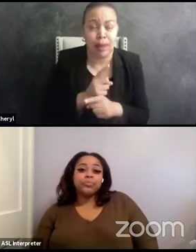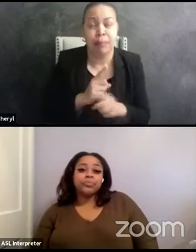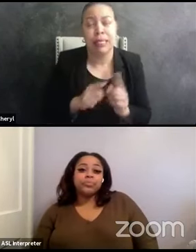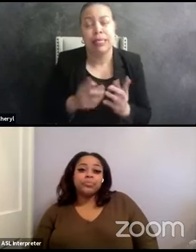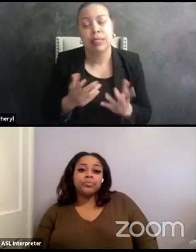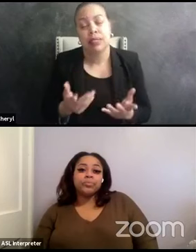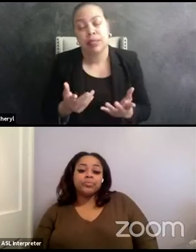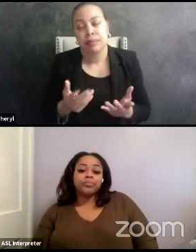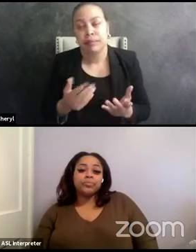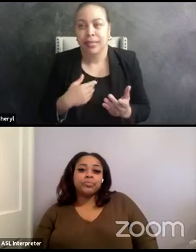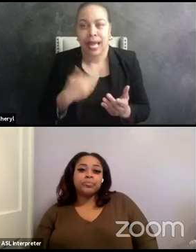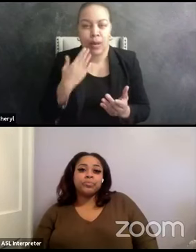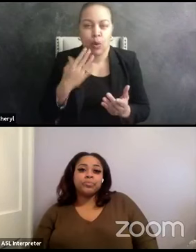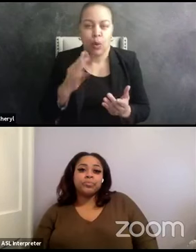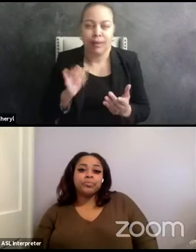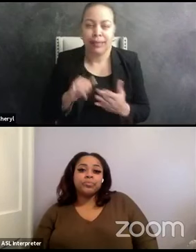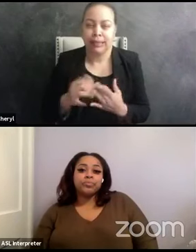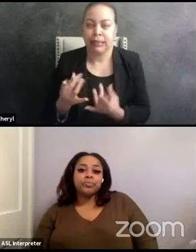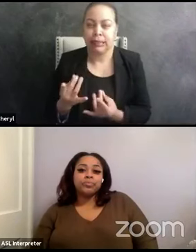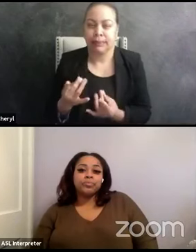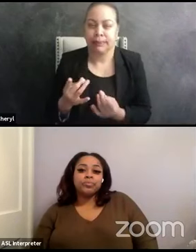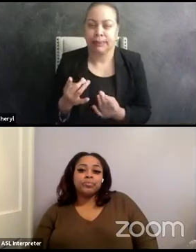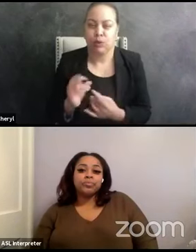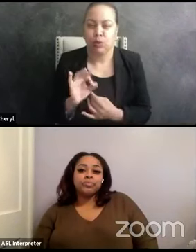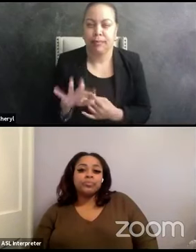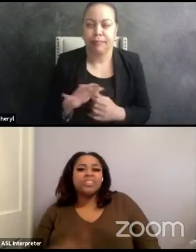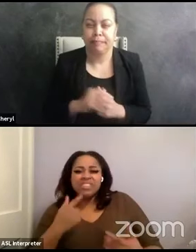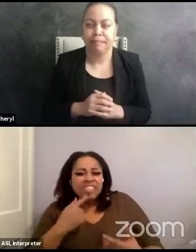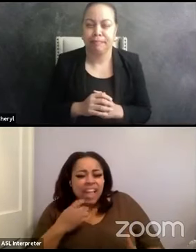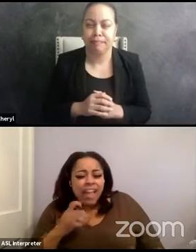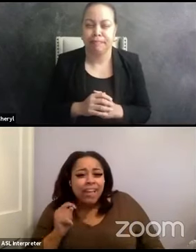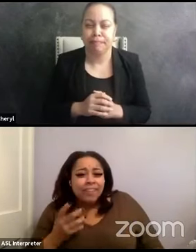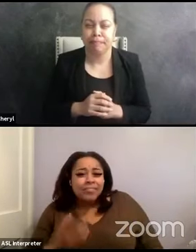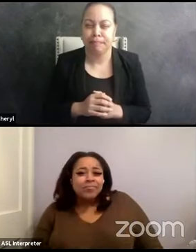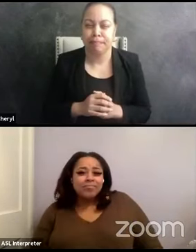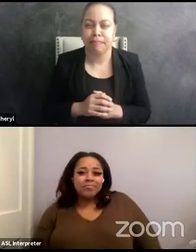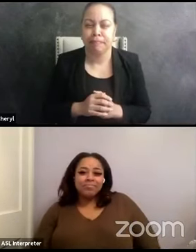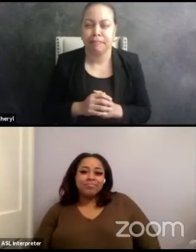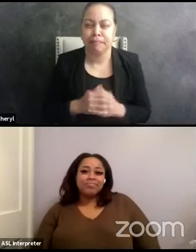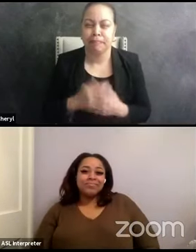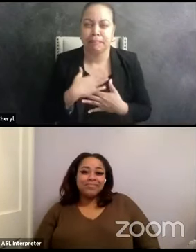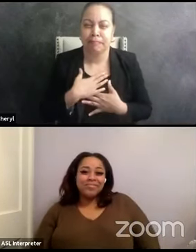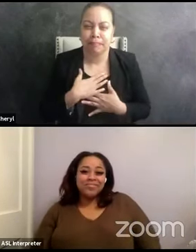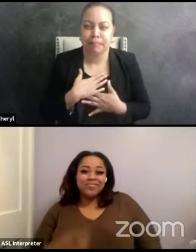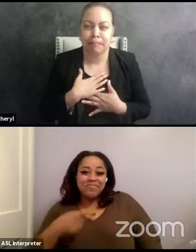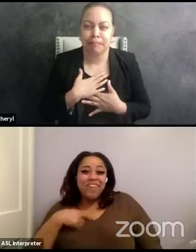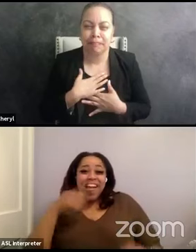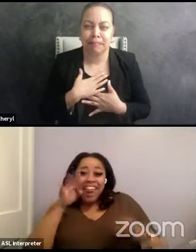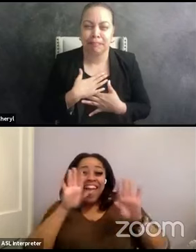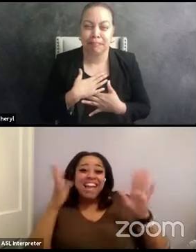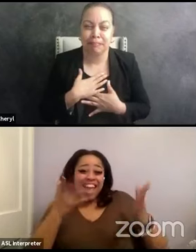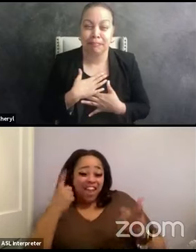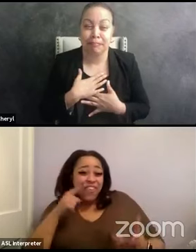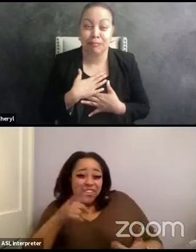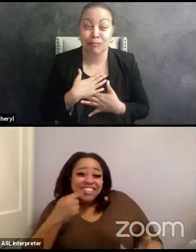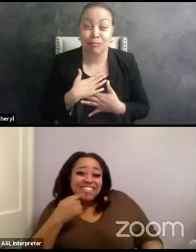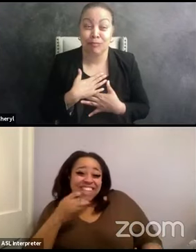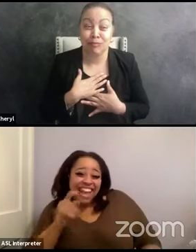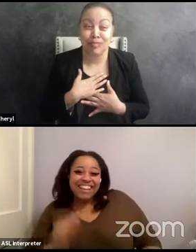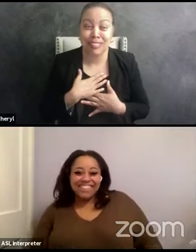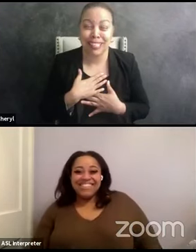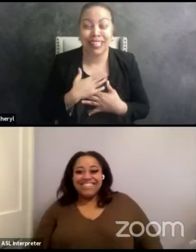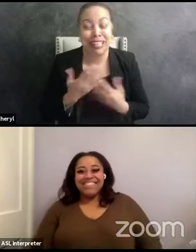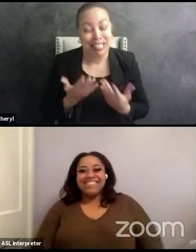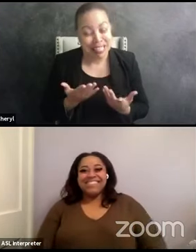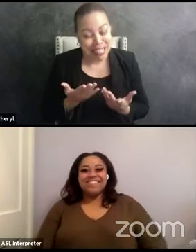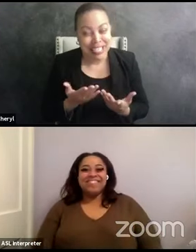I don't even know if this is going to be controversial to say, Say it. but chances My are, lashes are here for you to say it. chances are,